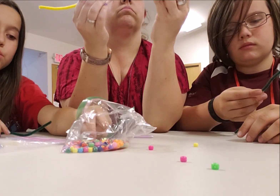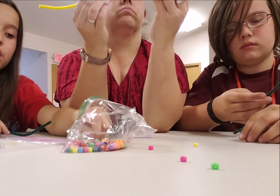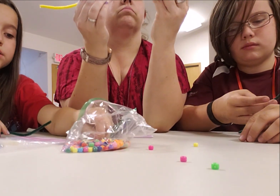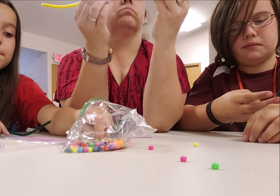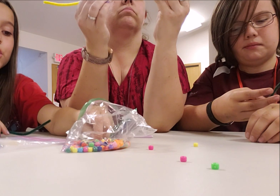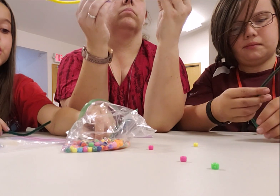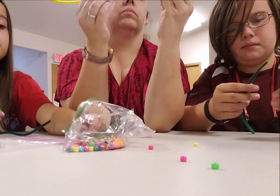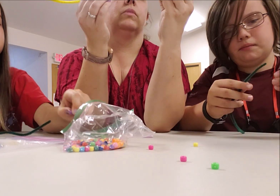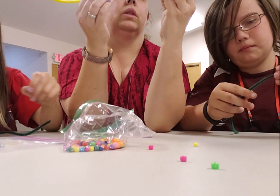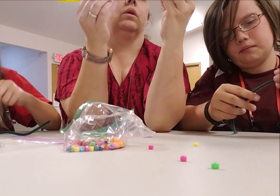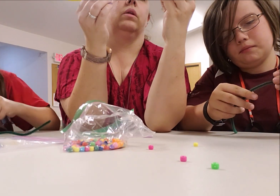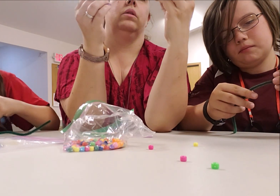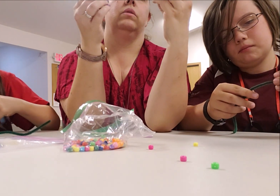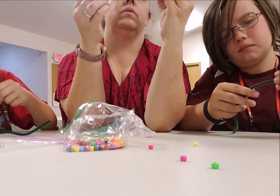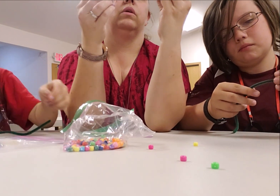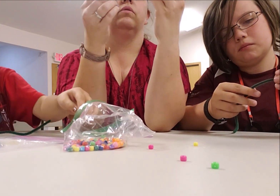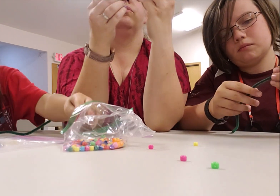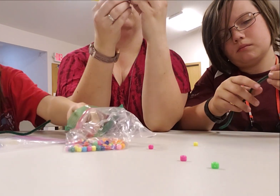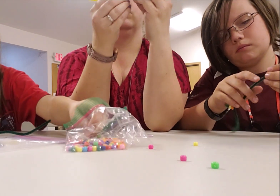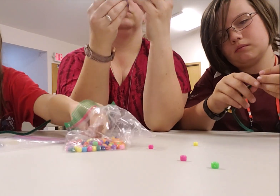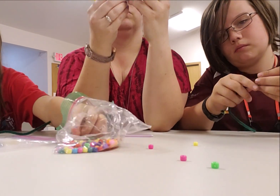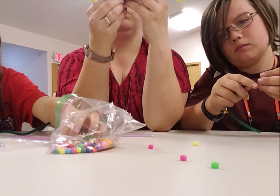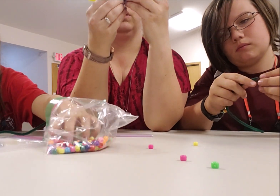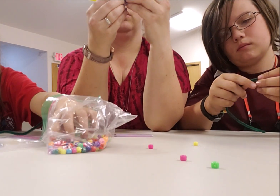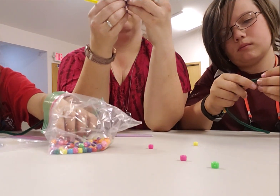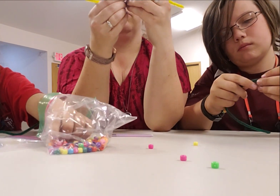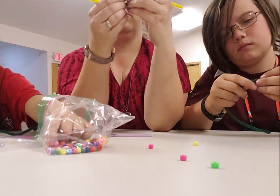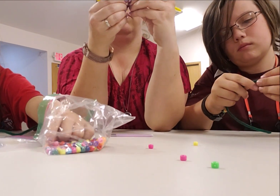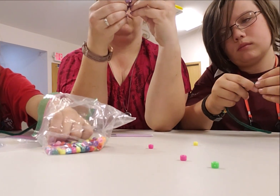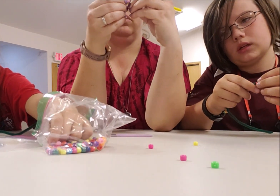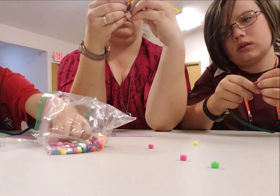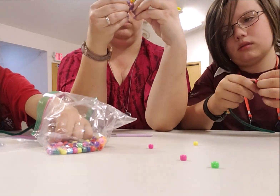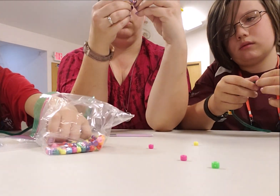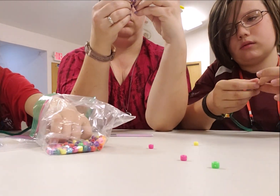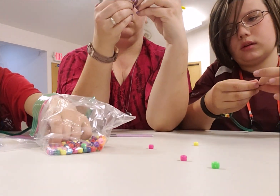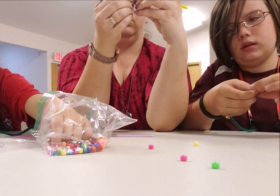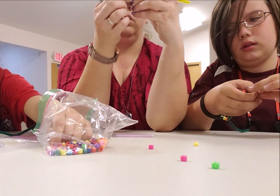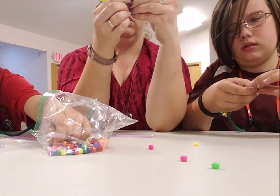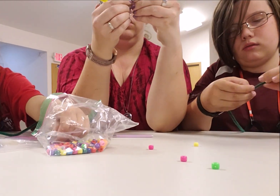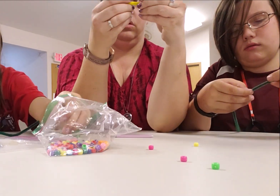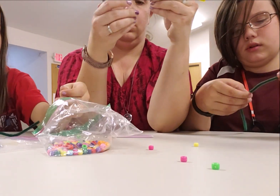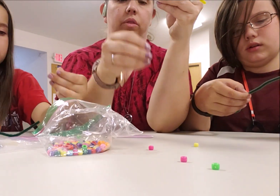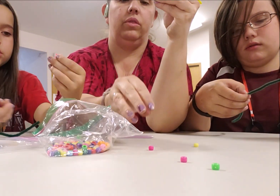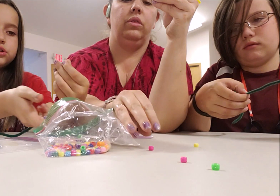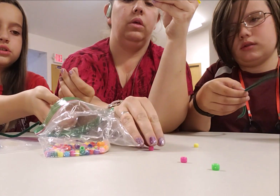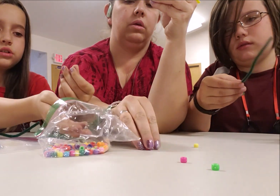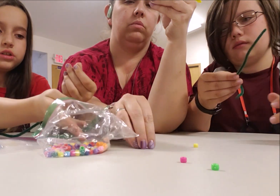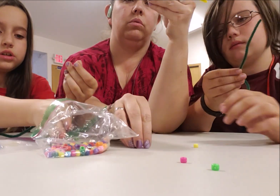want purple. Let's see if one is big enough. I need this. I think it will